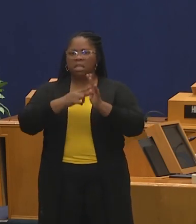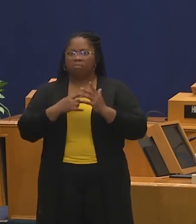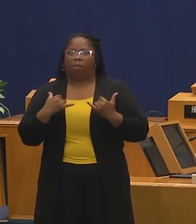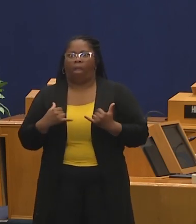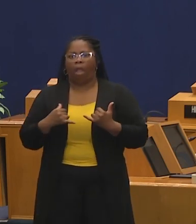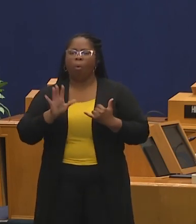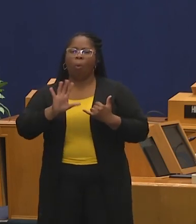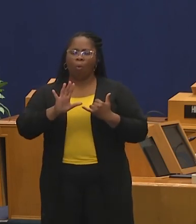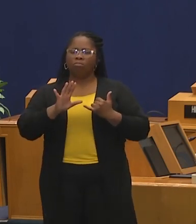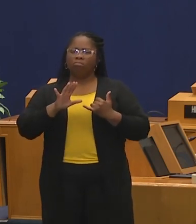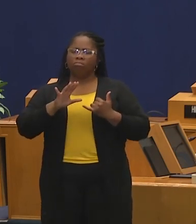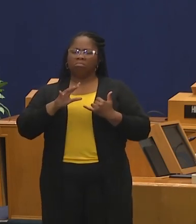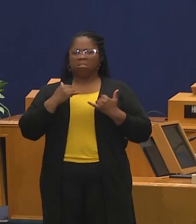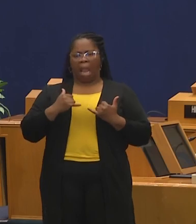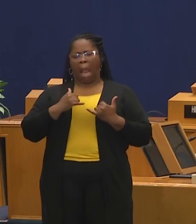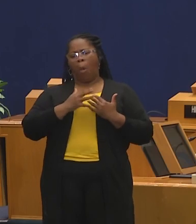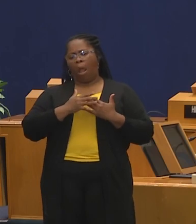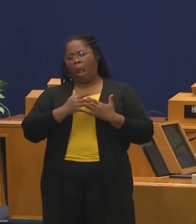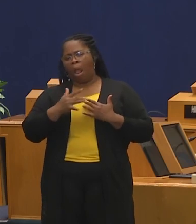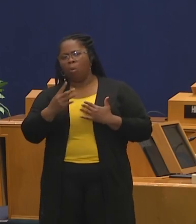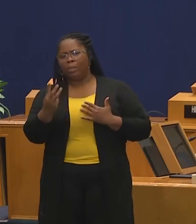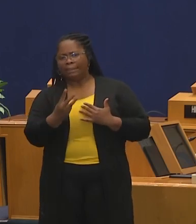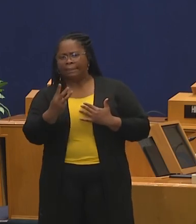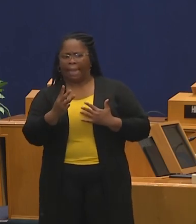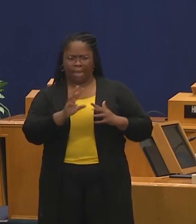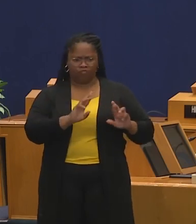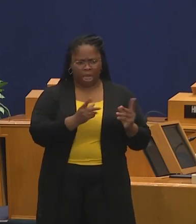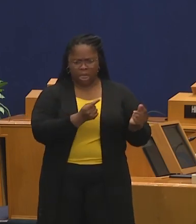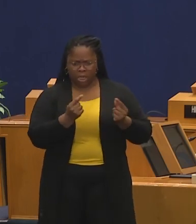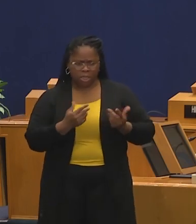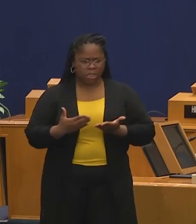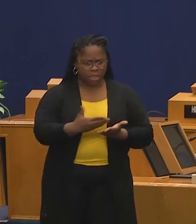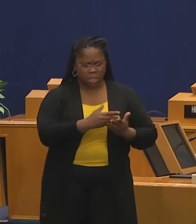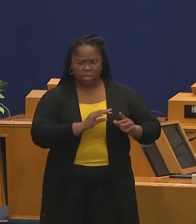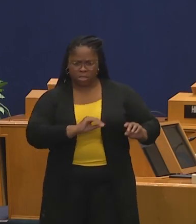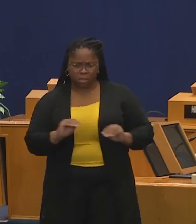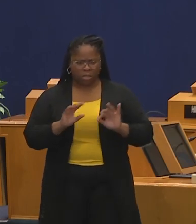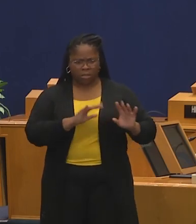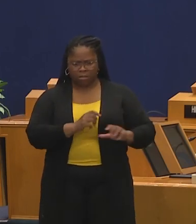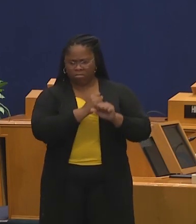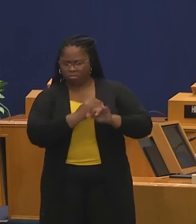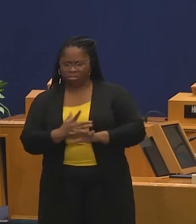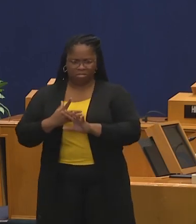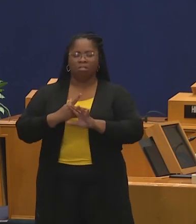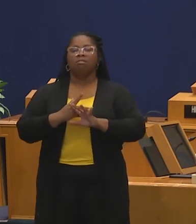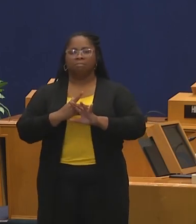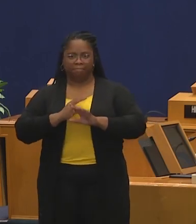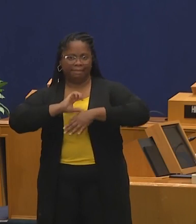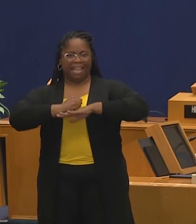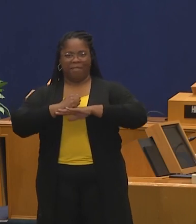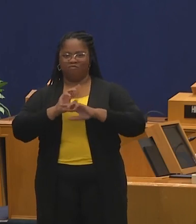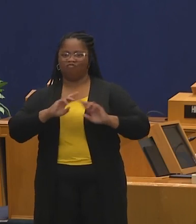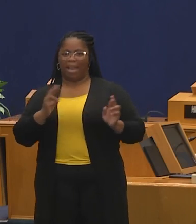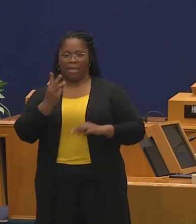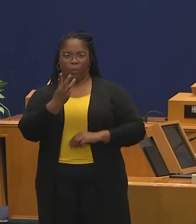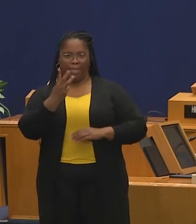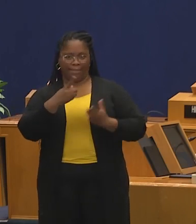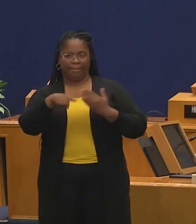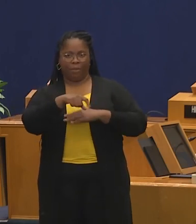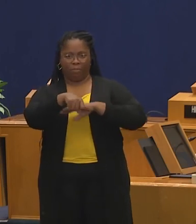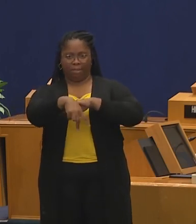between now and next Wednesday to actually come into compliance with that part of the order. We